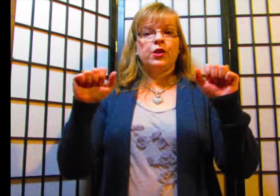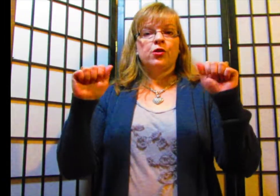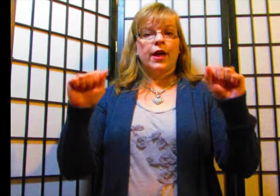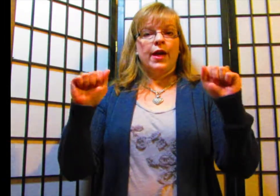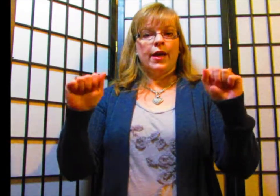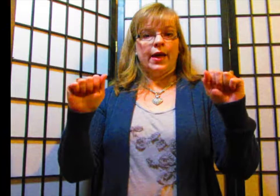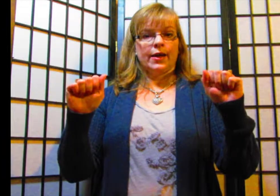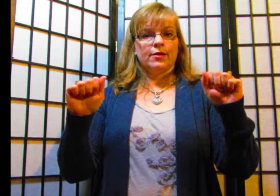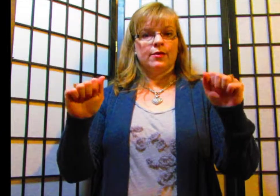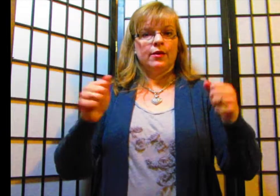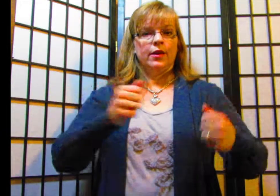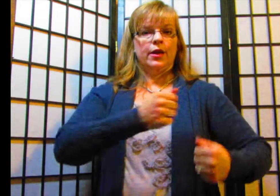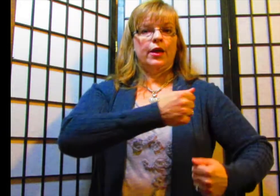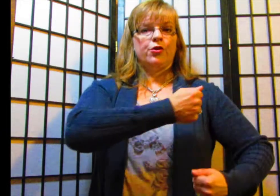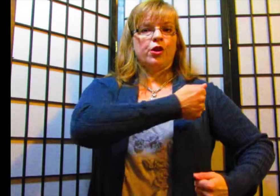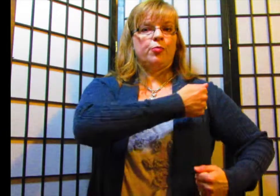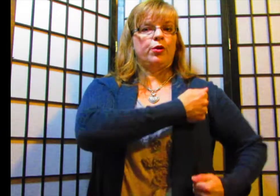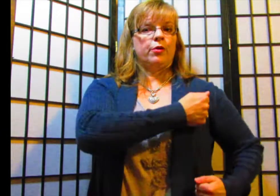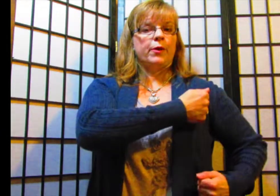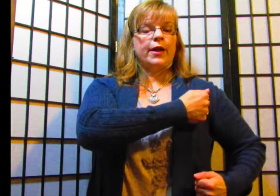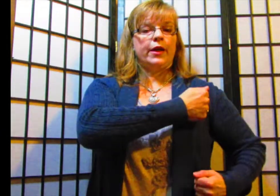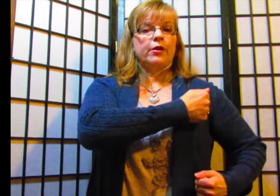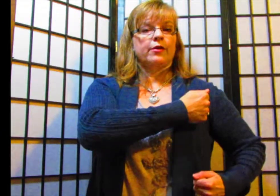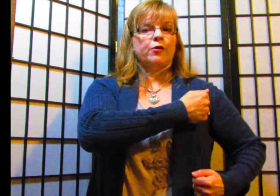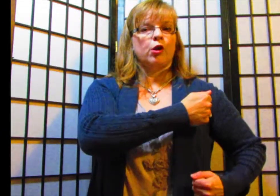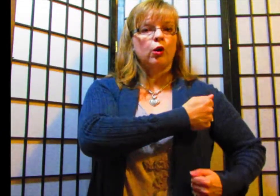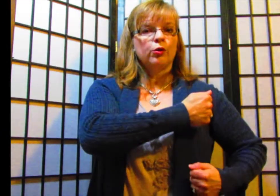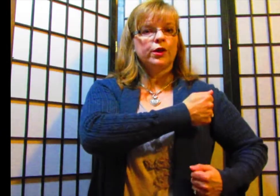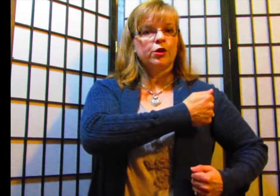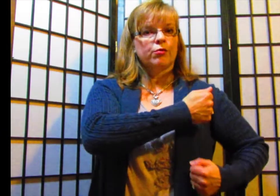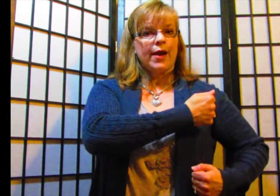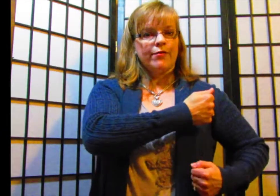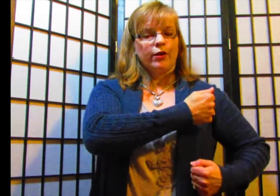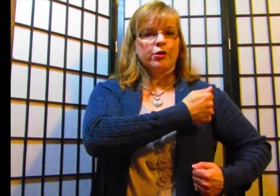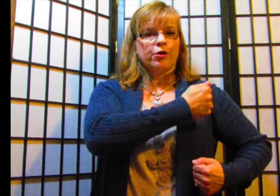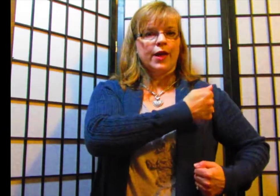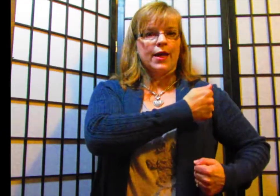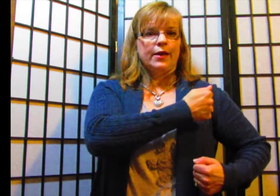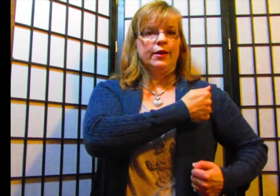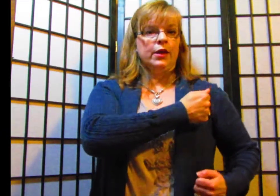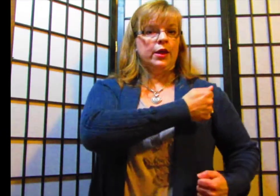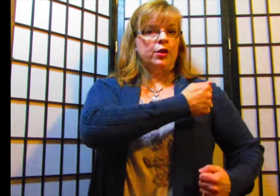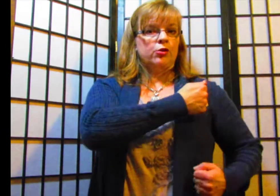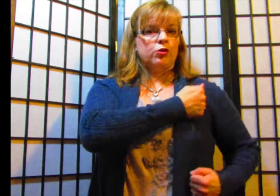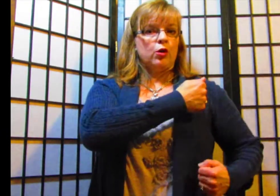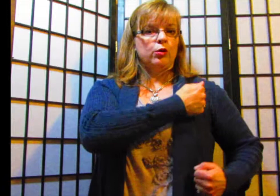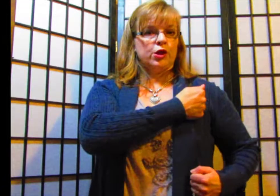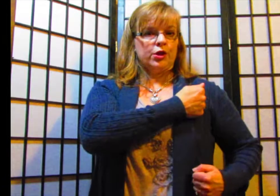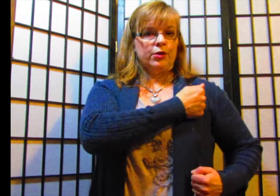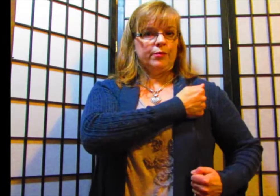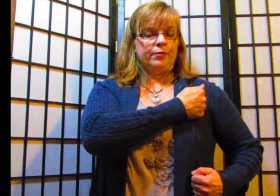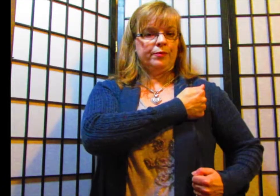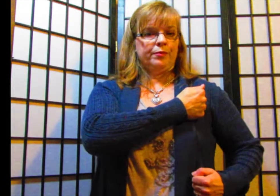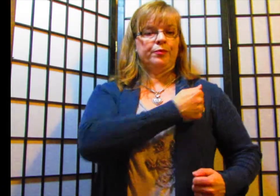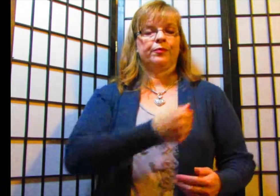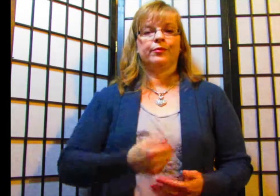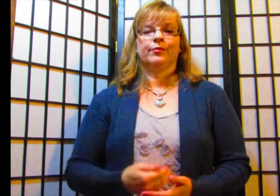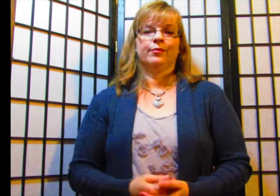your A hands, and you're going to put them right here as if you're holding your rifle or your gun. Soldier.